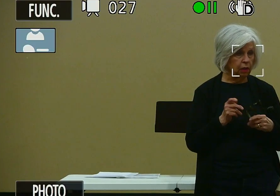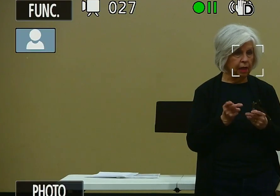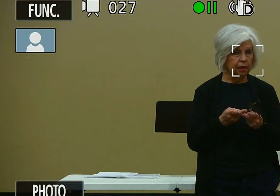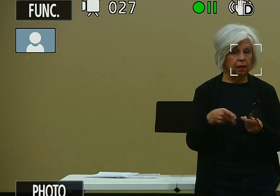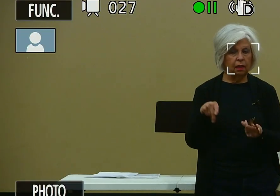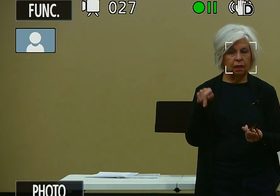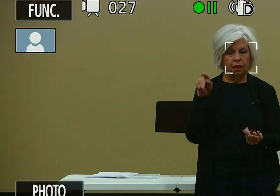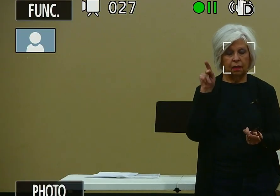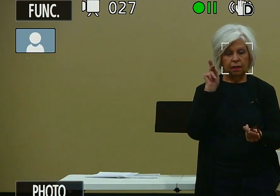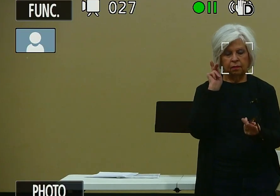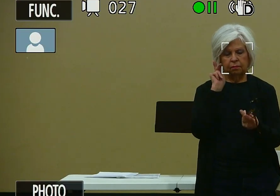like